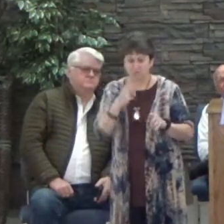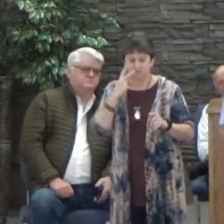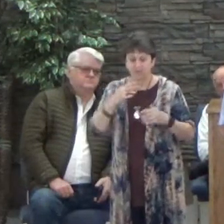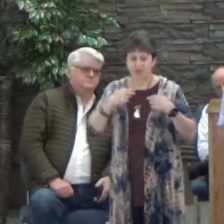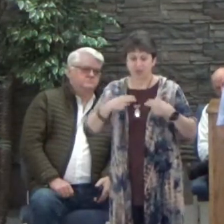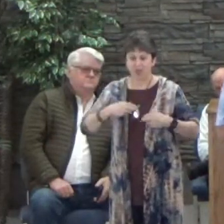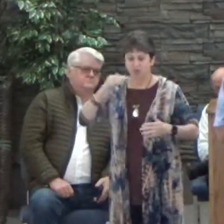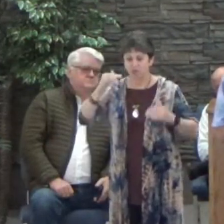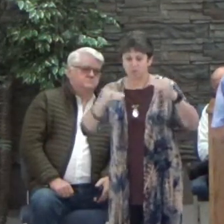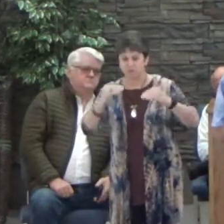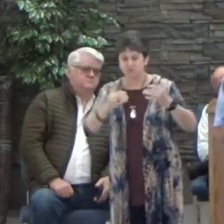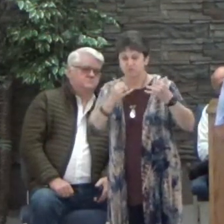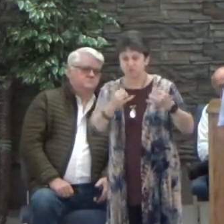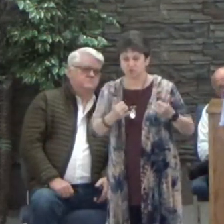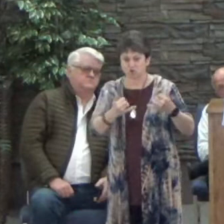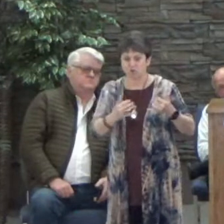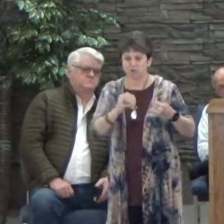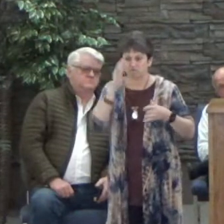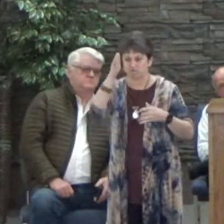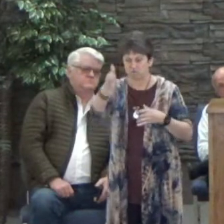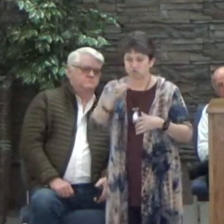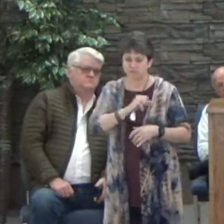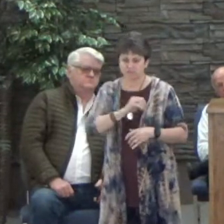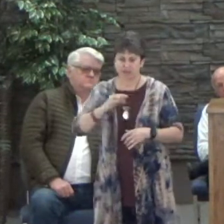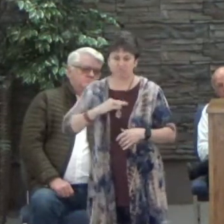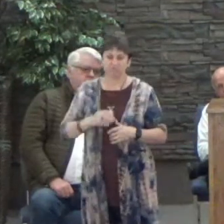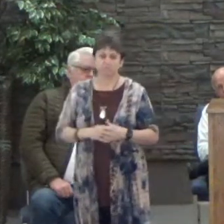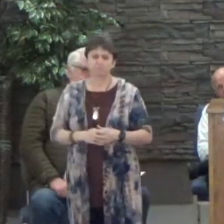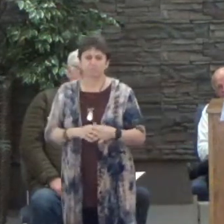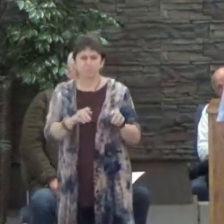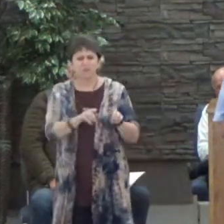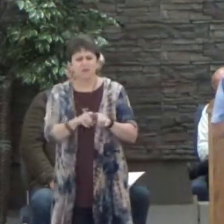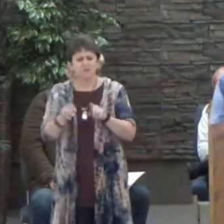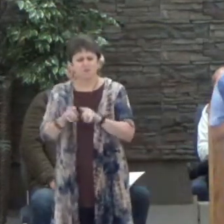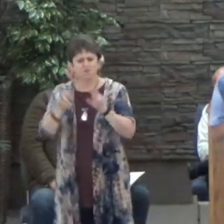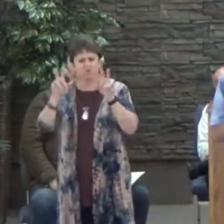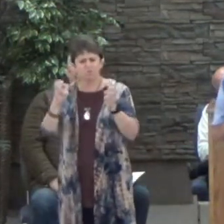balance for current and future staff. There's also the